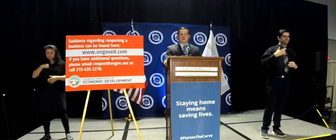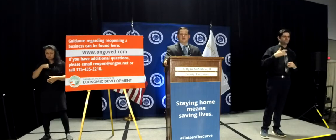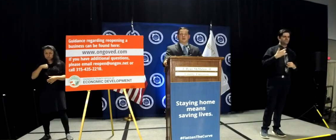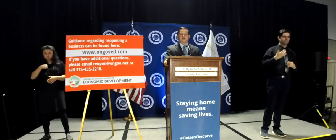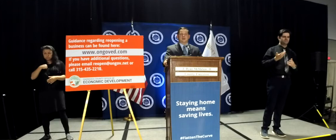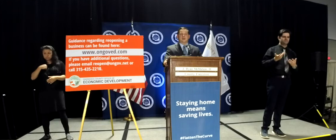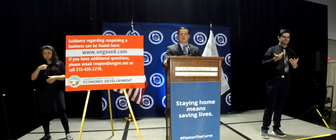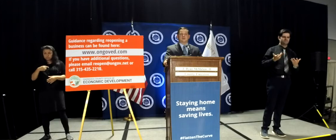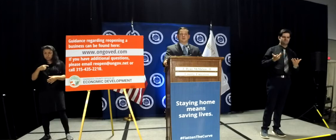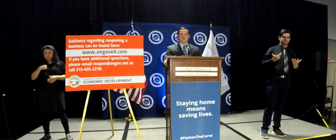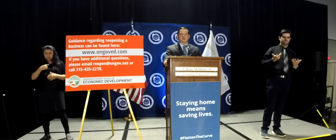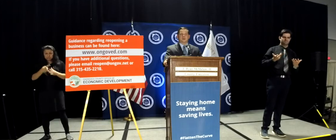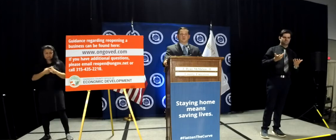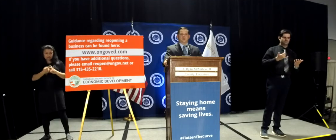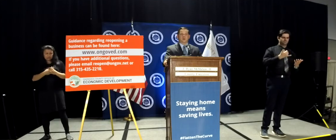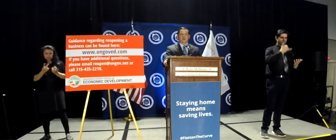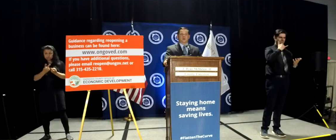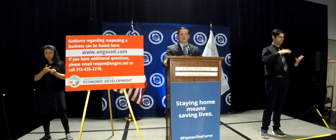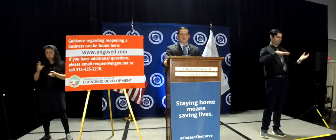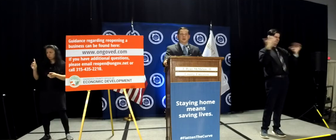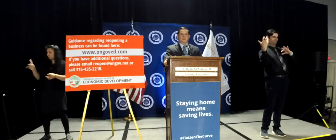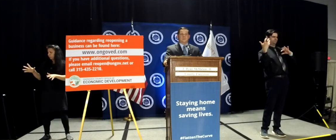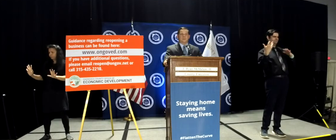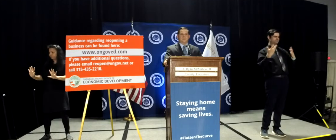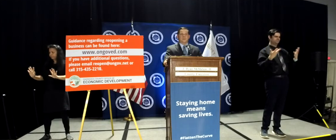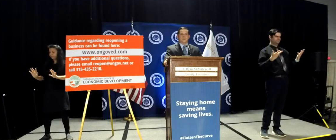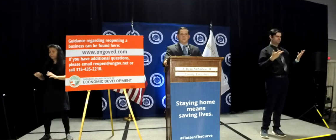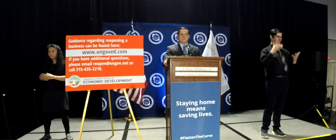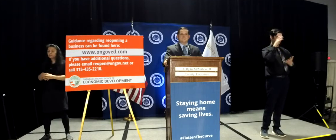things, and I think certain things were,